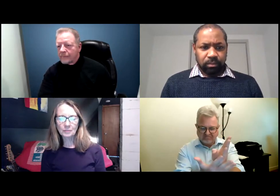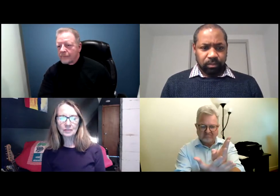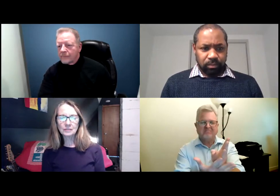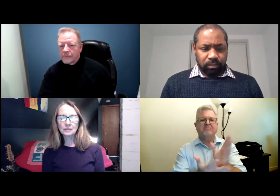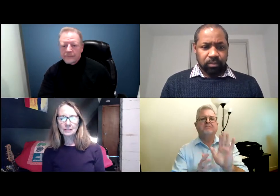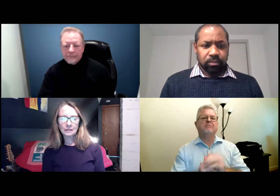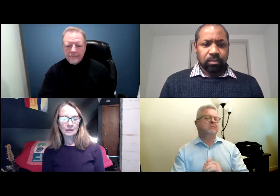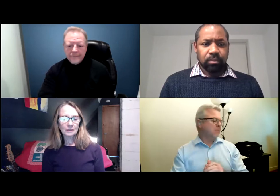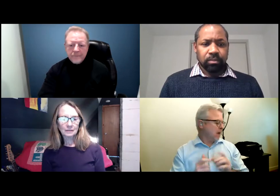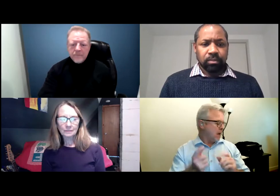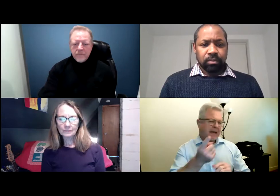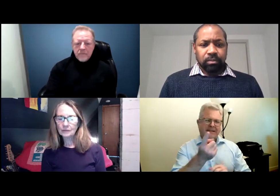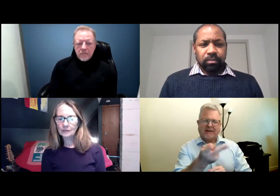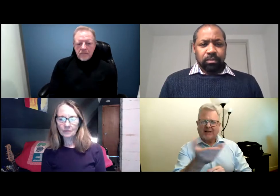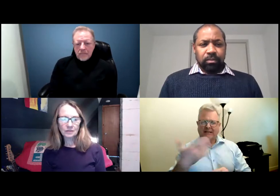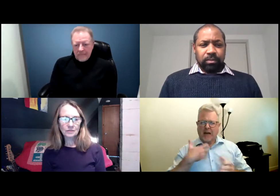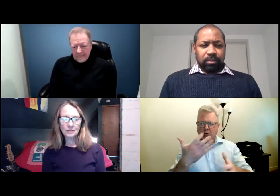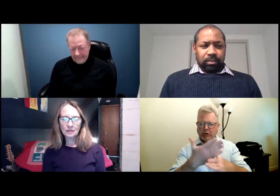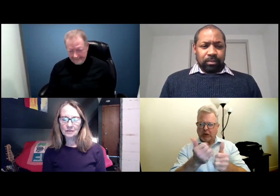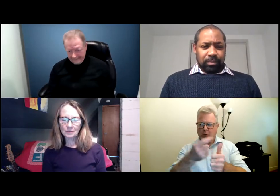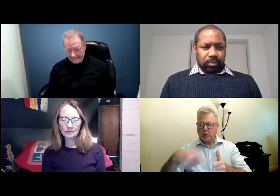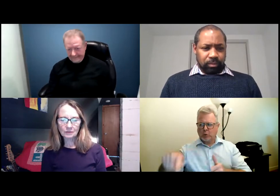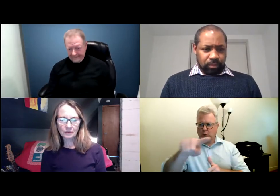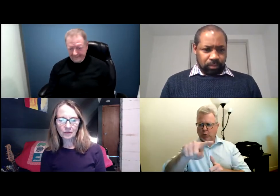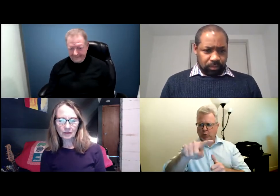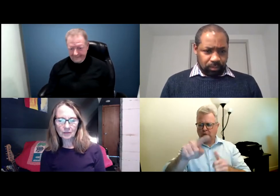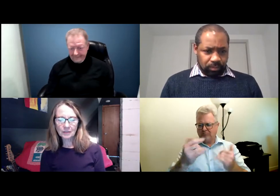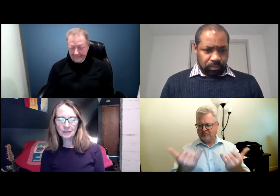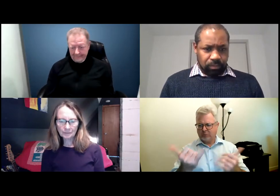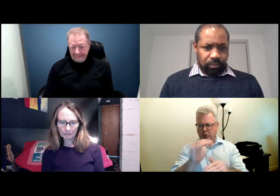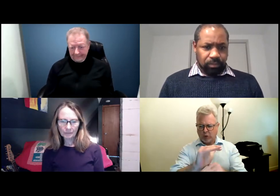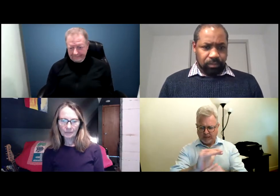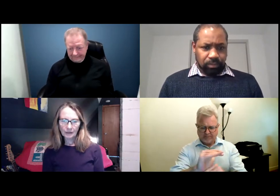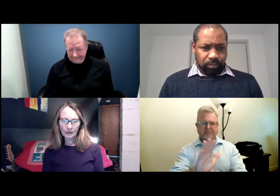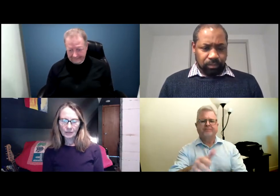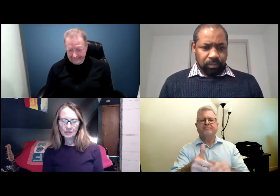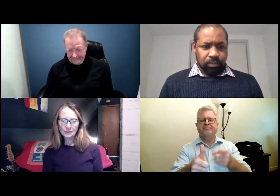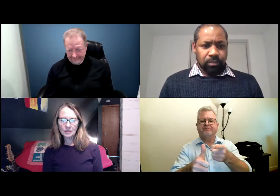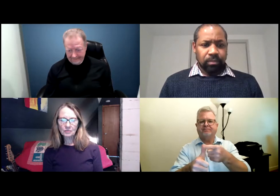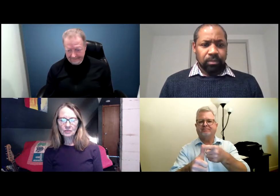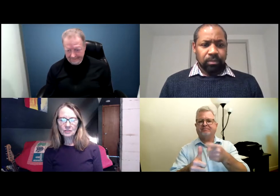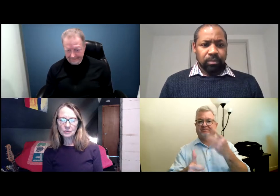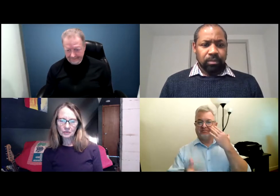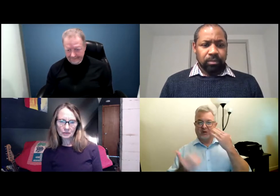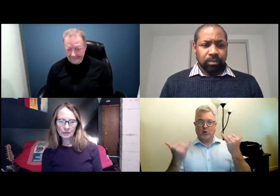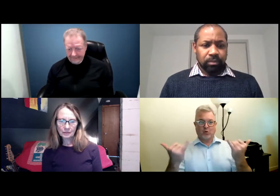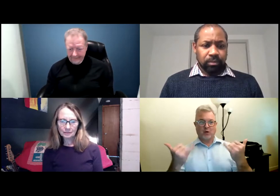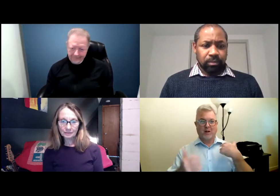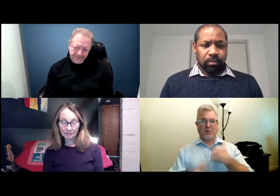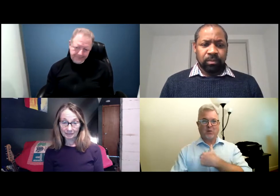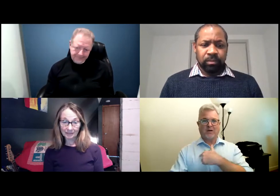the budget. Everything you said is absolutely right on the money. I wanted to share a few things with you